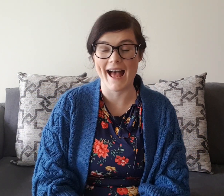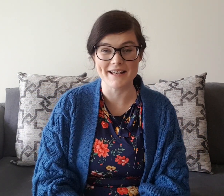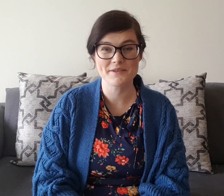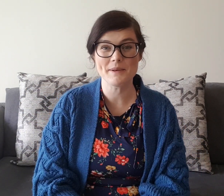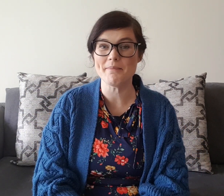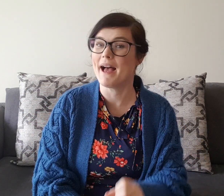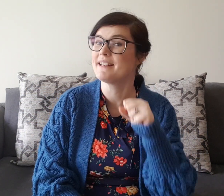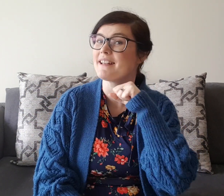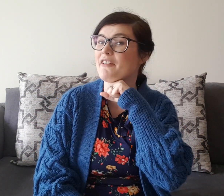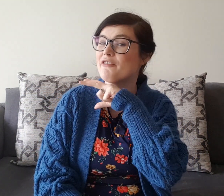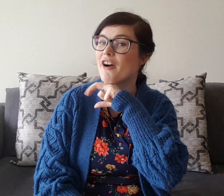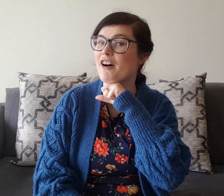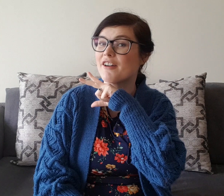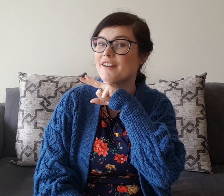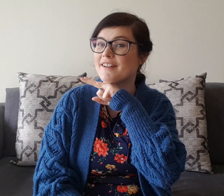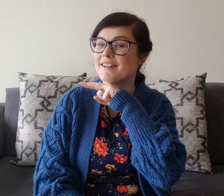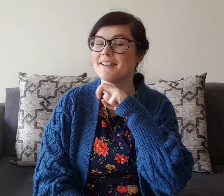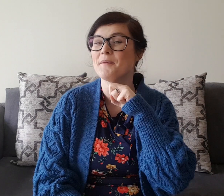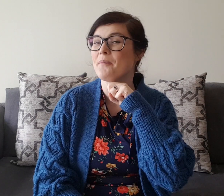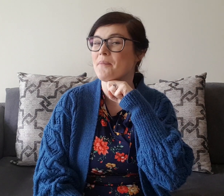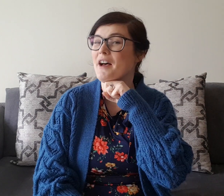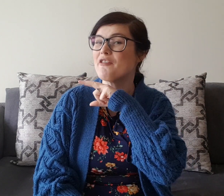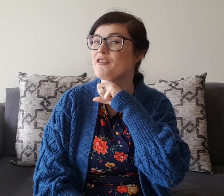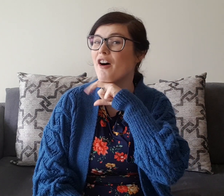And we met a frog.